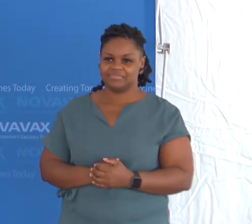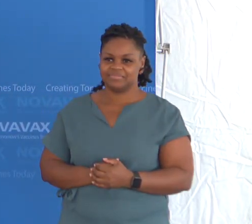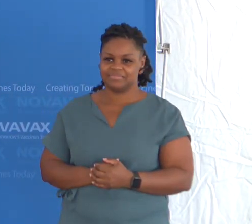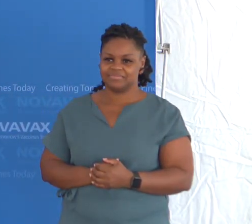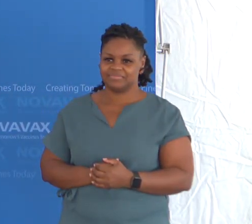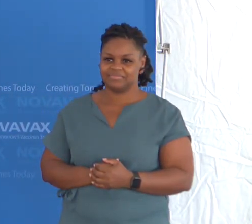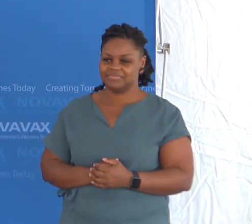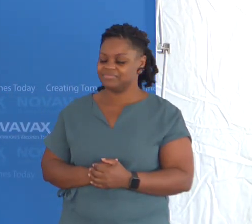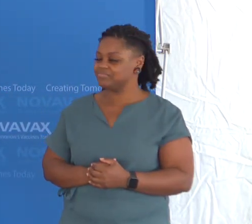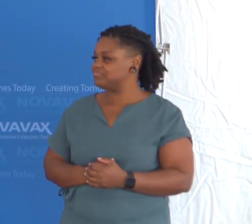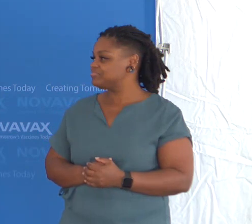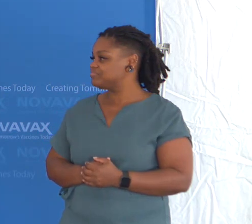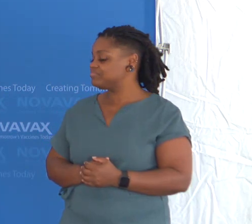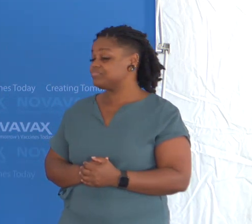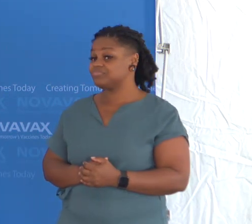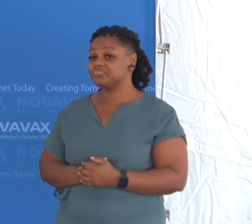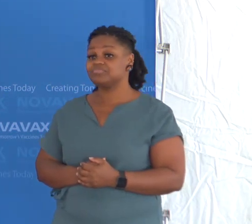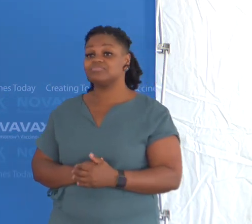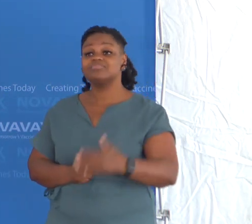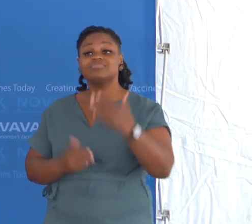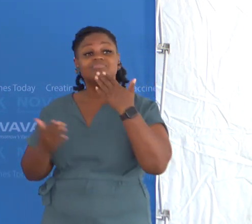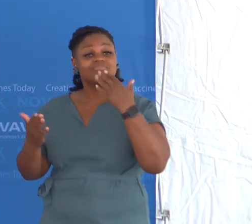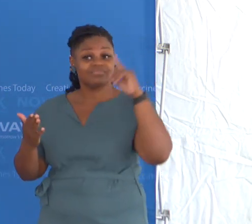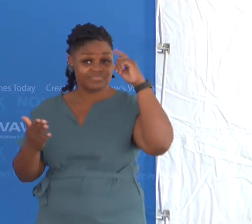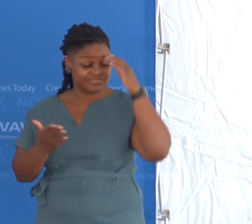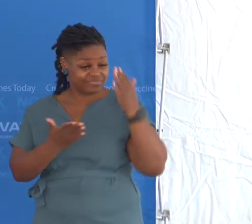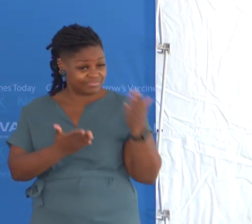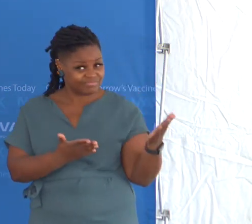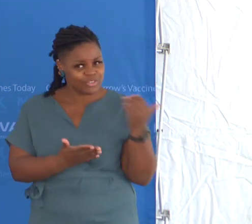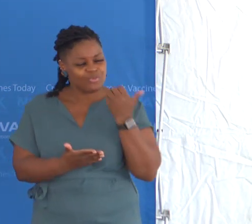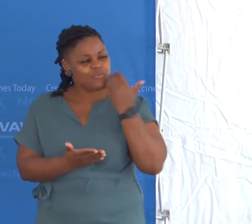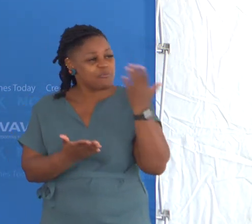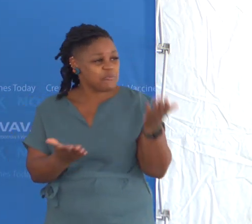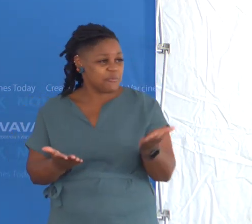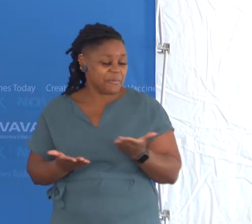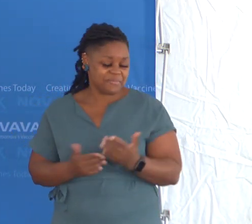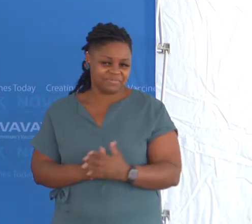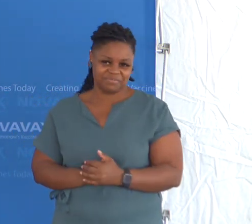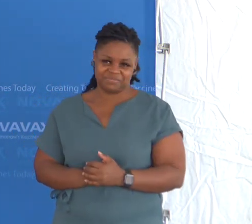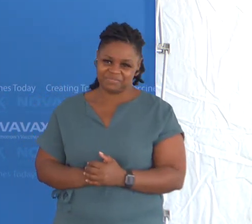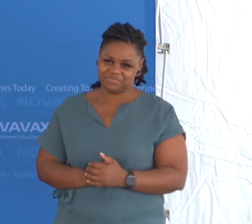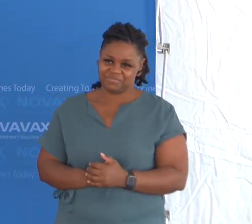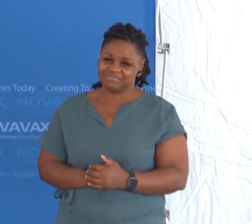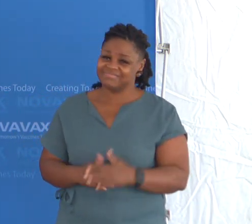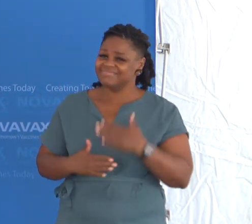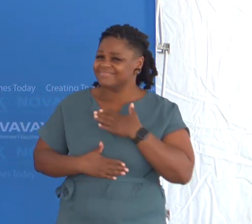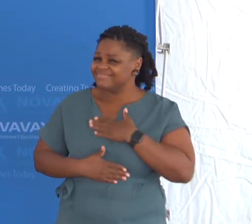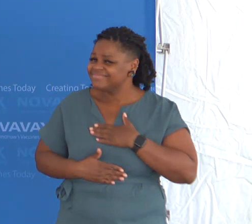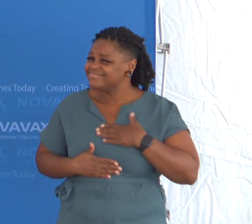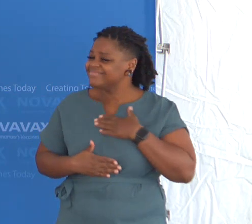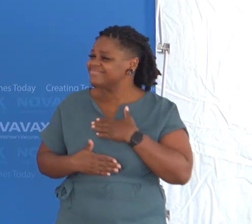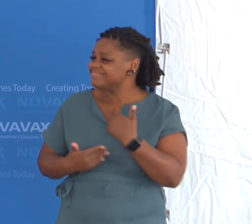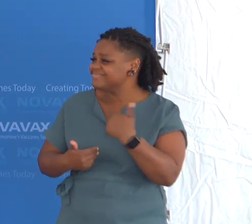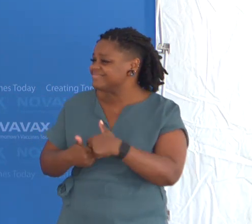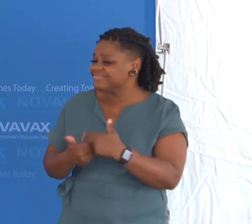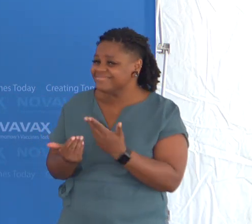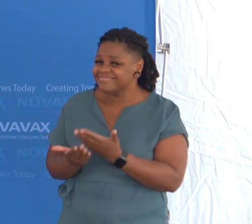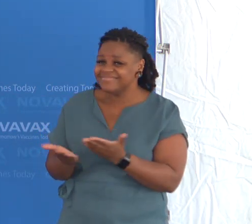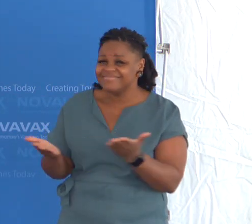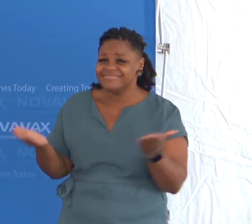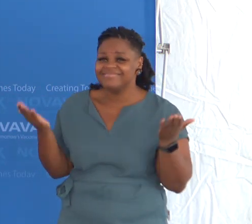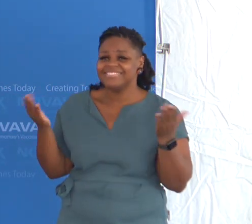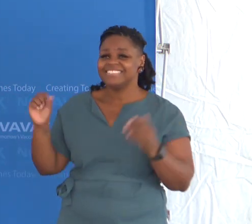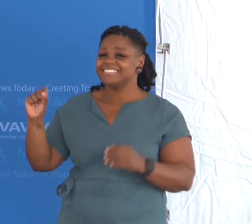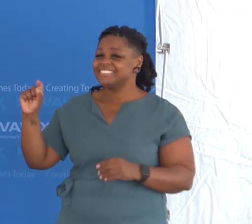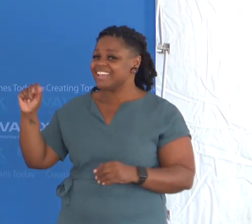Well, thank you, Governor, for that warm introduction, and it is such a pleasure to be joining Stan Erck's team here at Novavax.